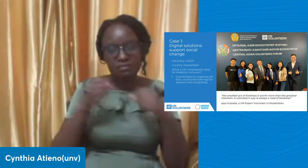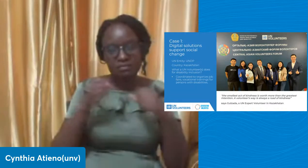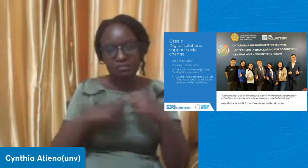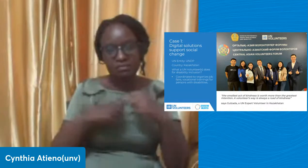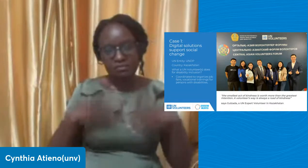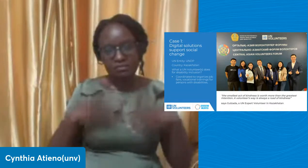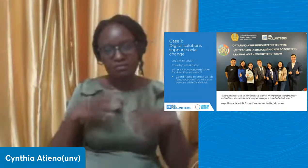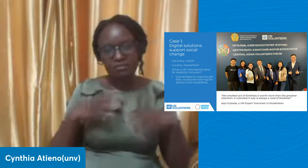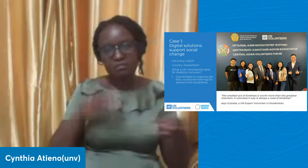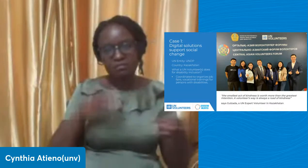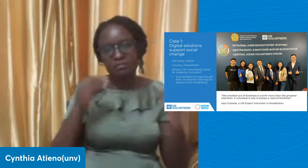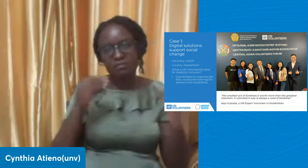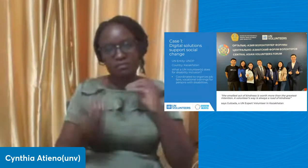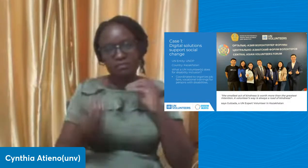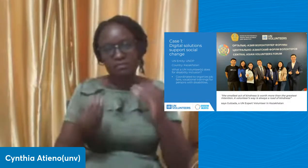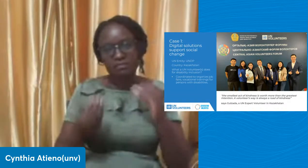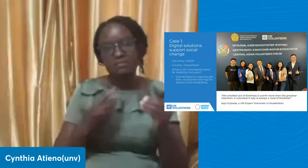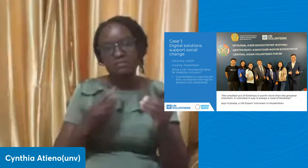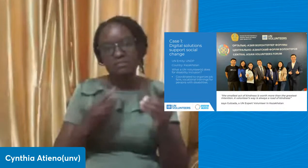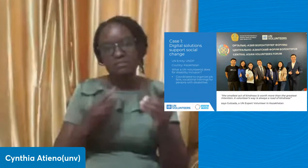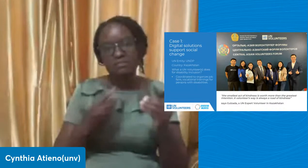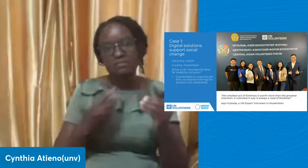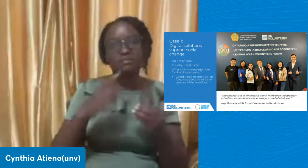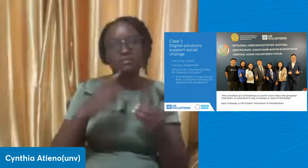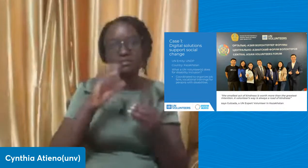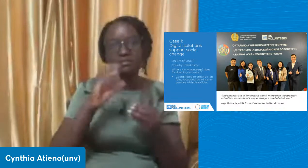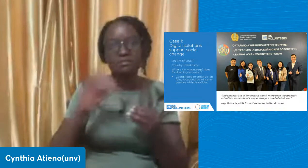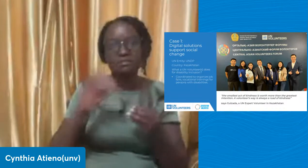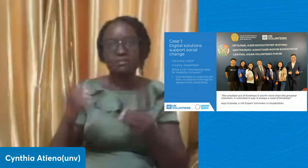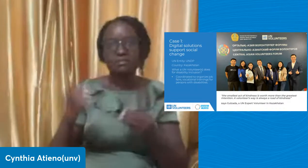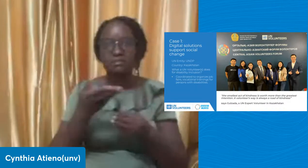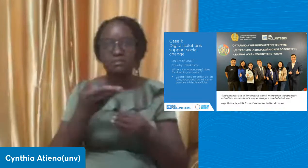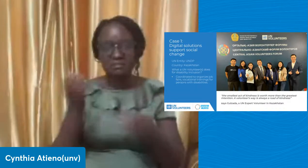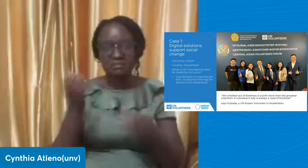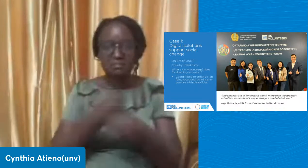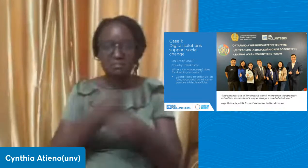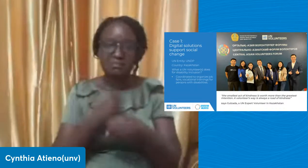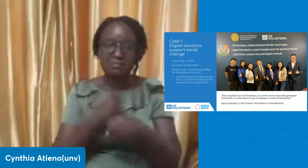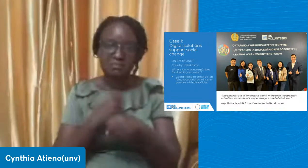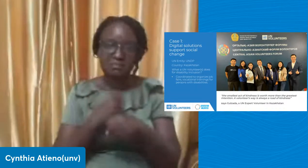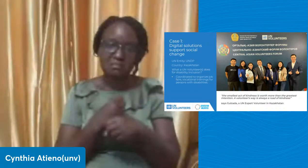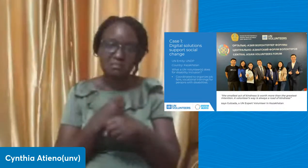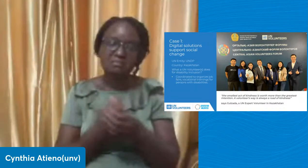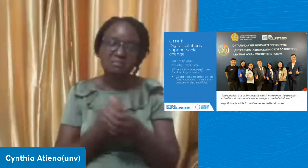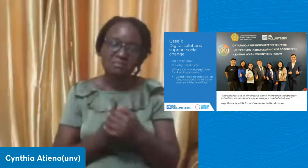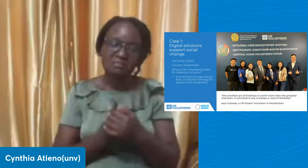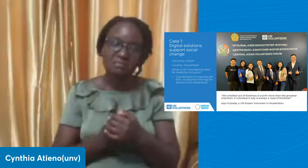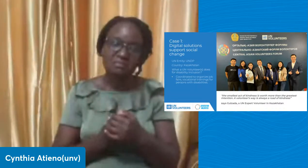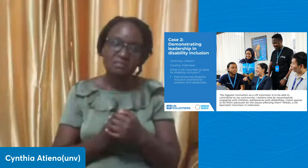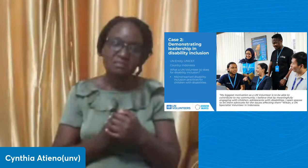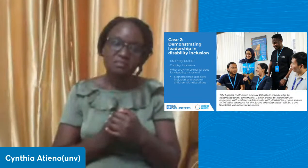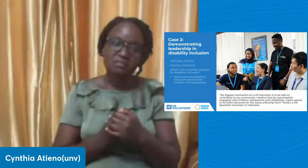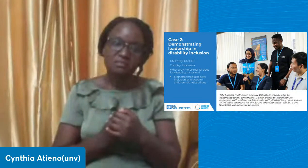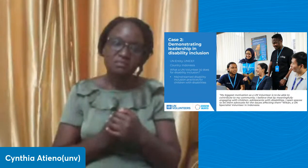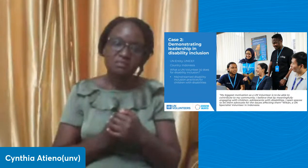applied, more than 100 are now employed. And can you move to the next